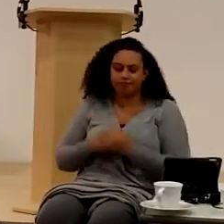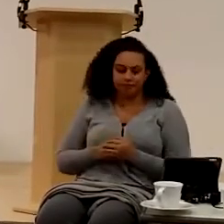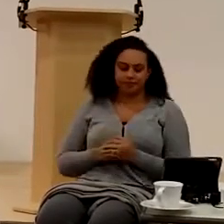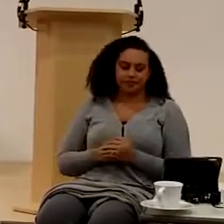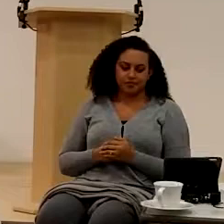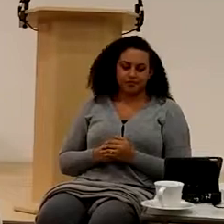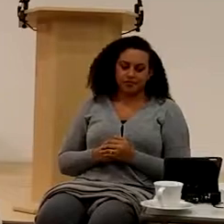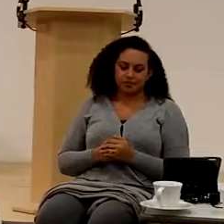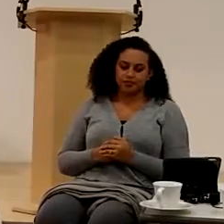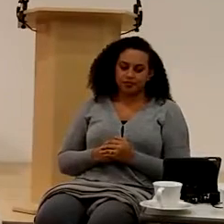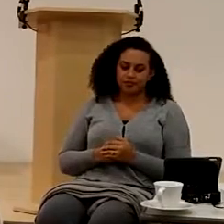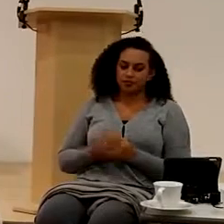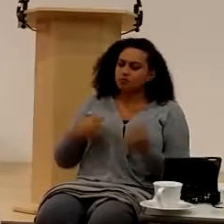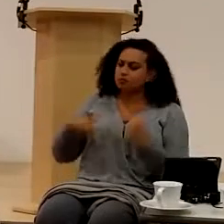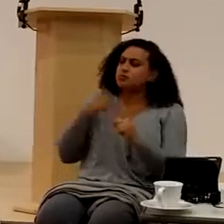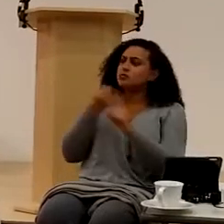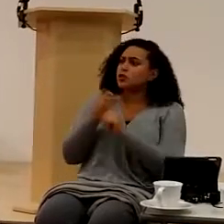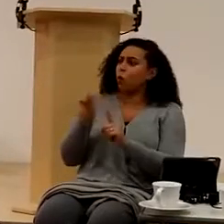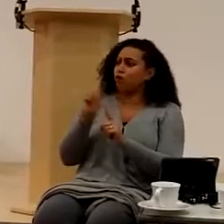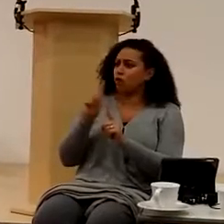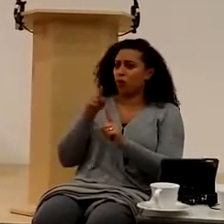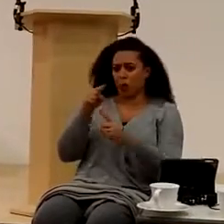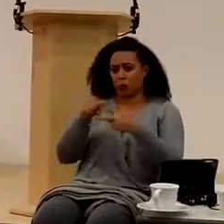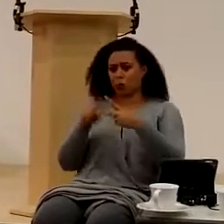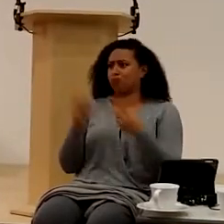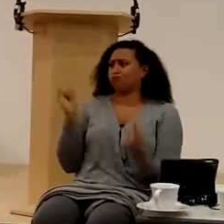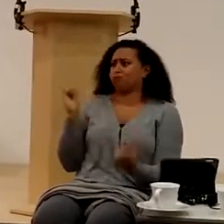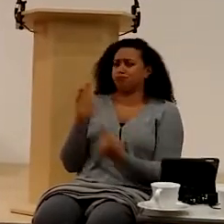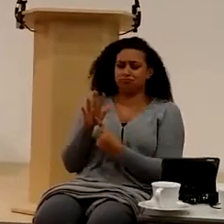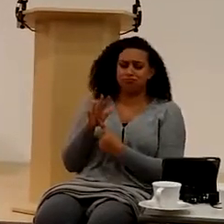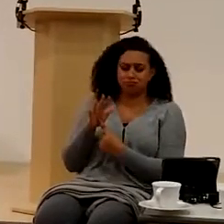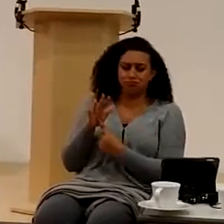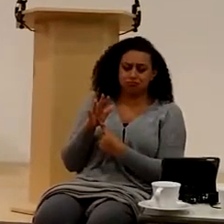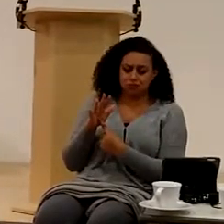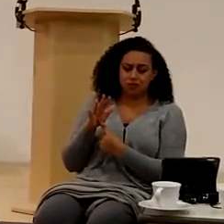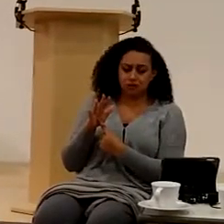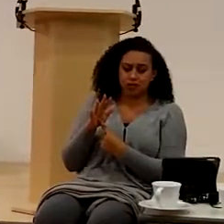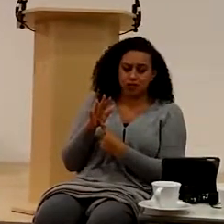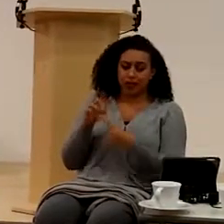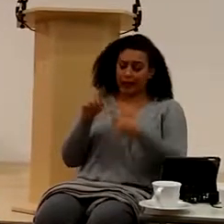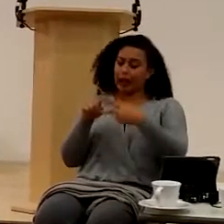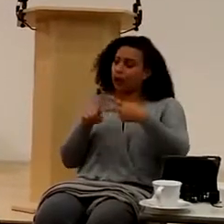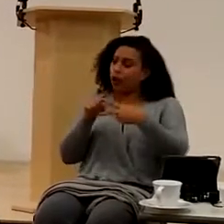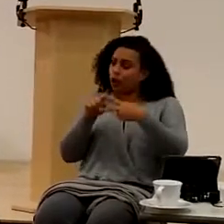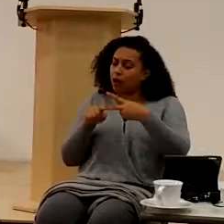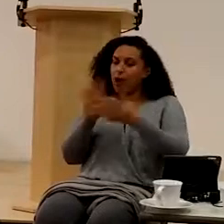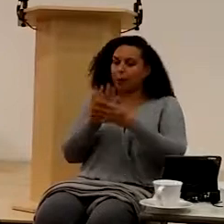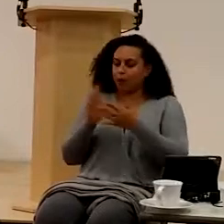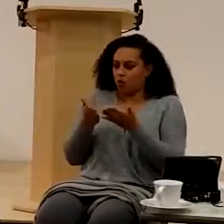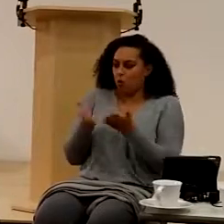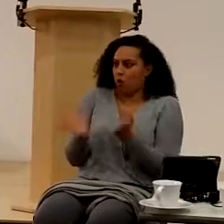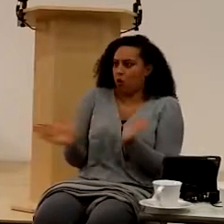heart of our movement, and they are broad enough to allow